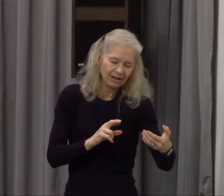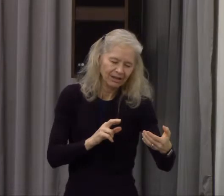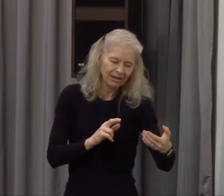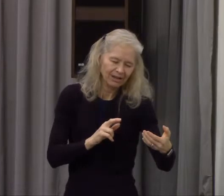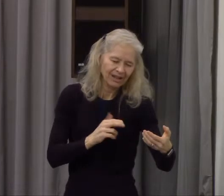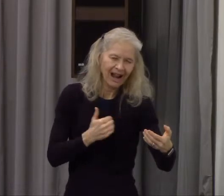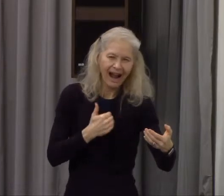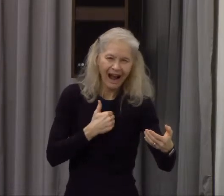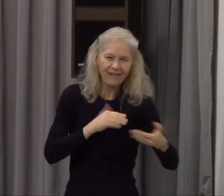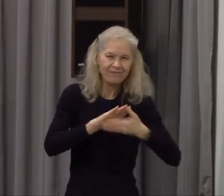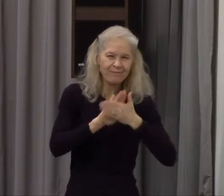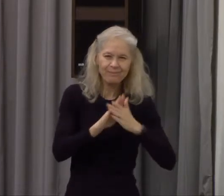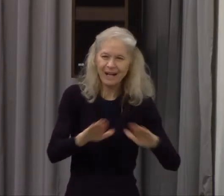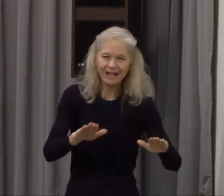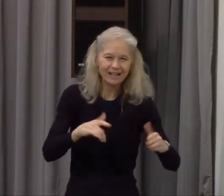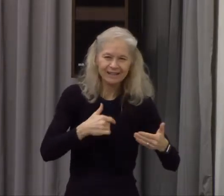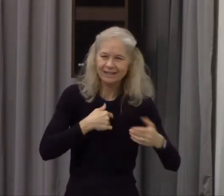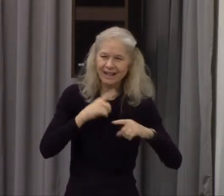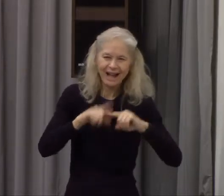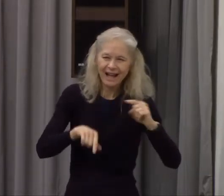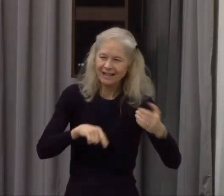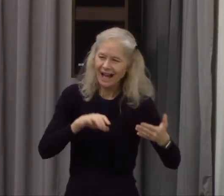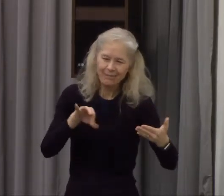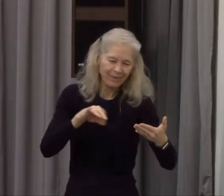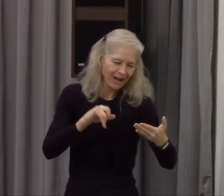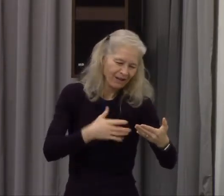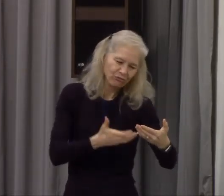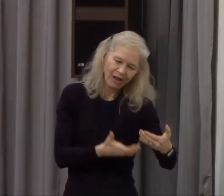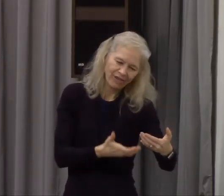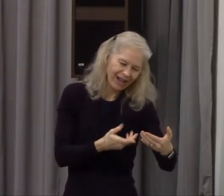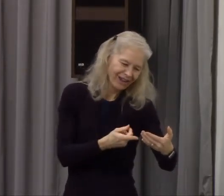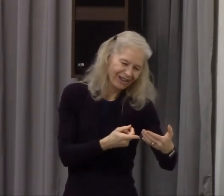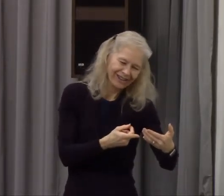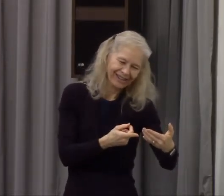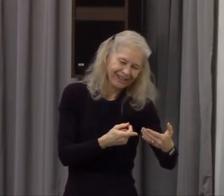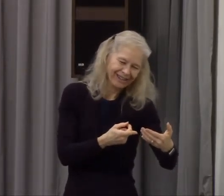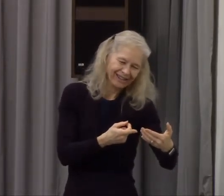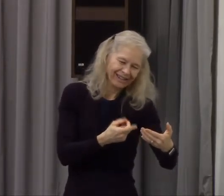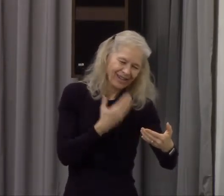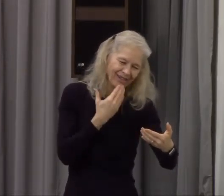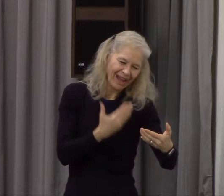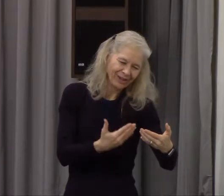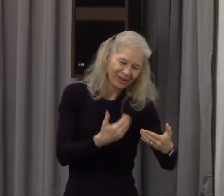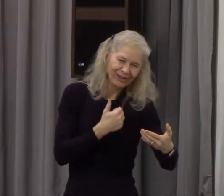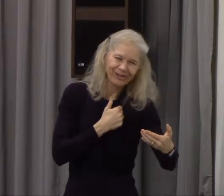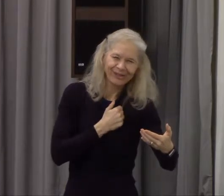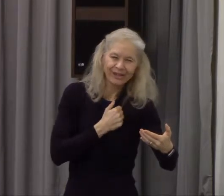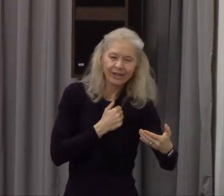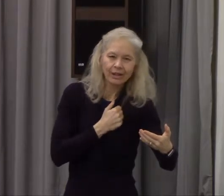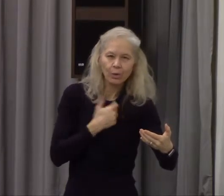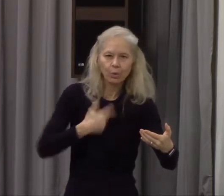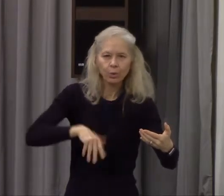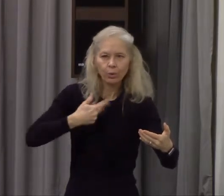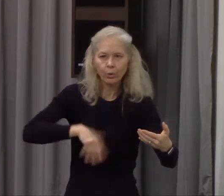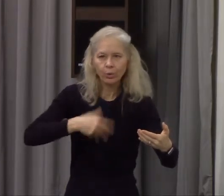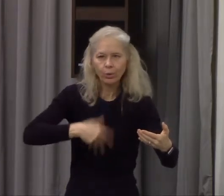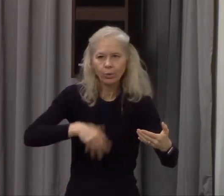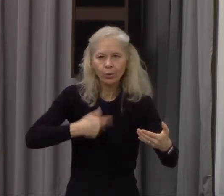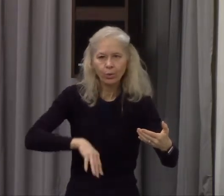salvation. Right here. Right here. And by the way, there's no mistake in that one, is there? There's no flaws in that